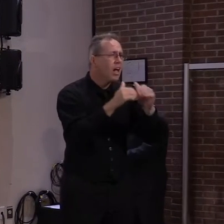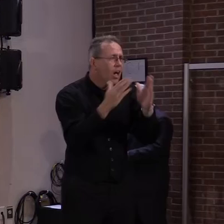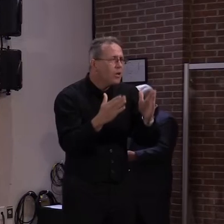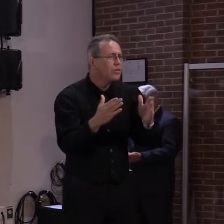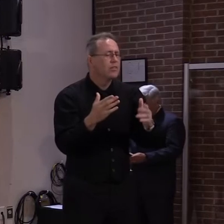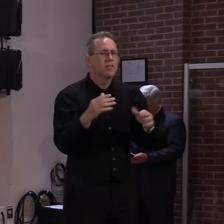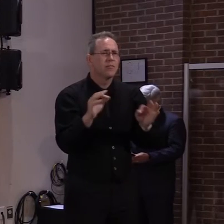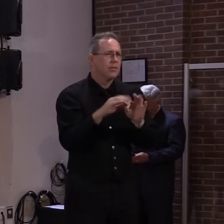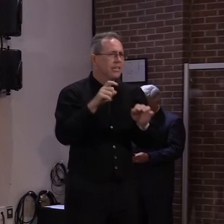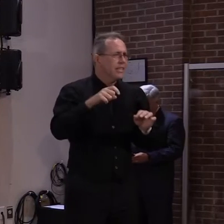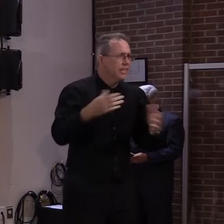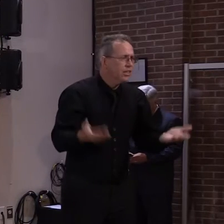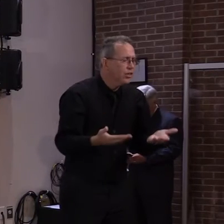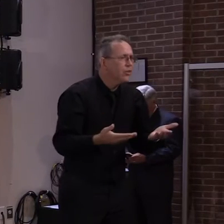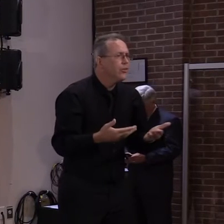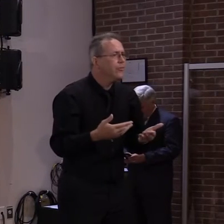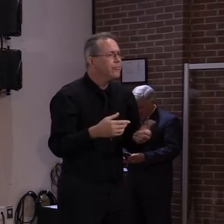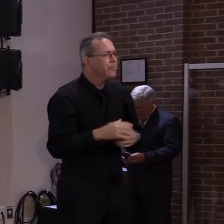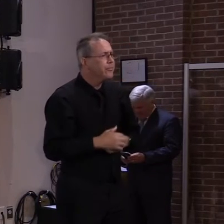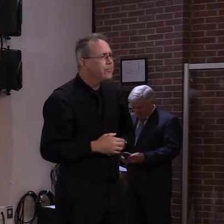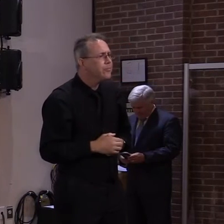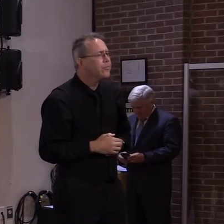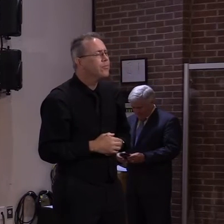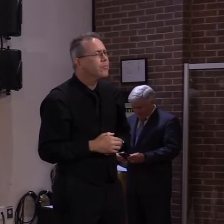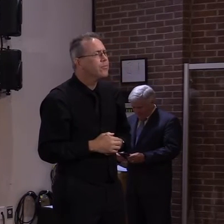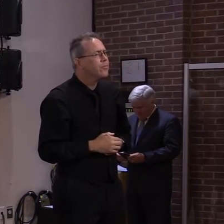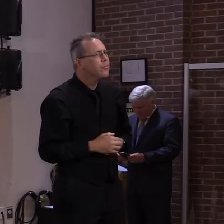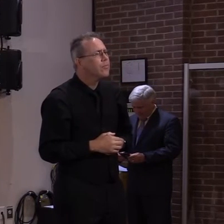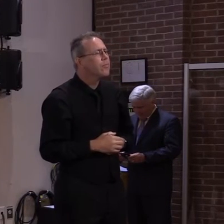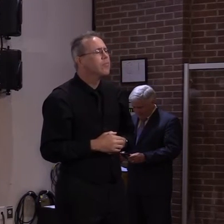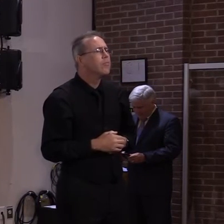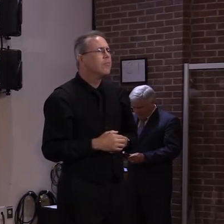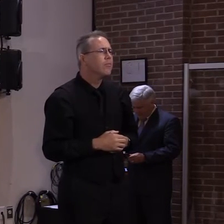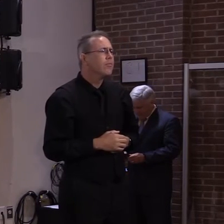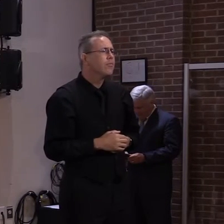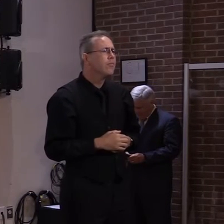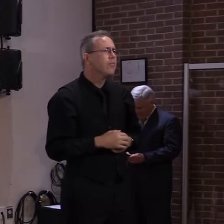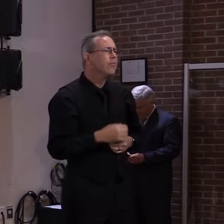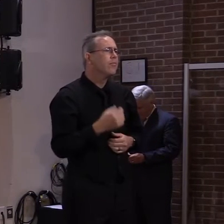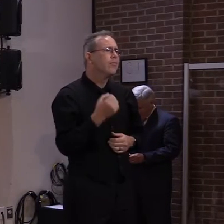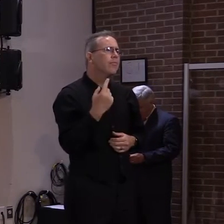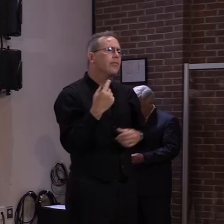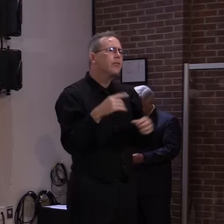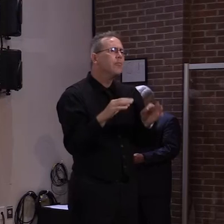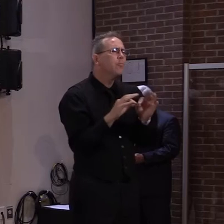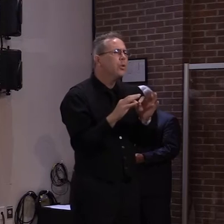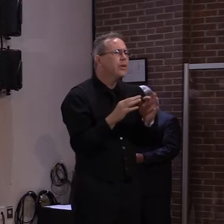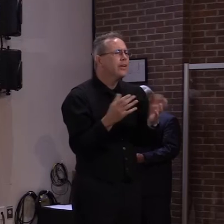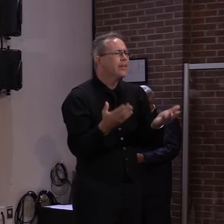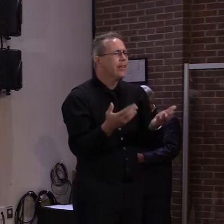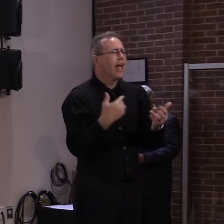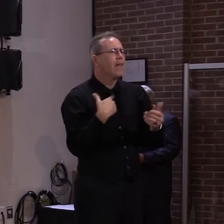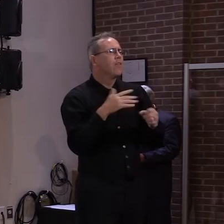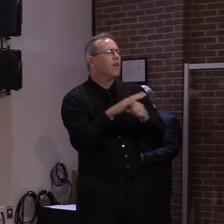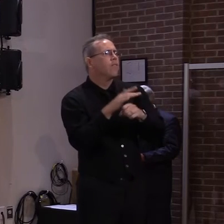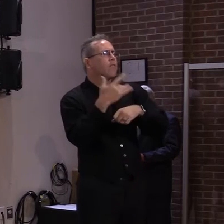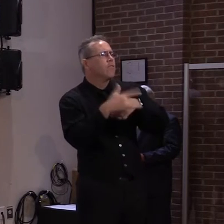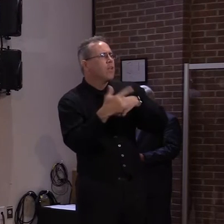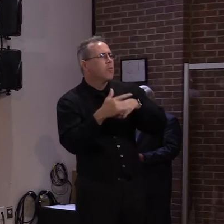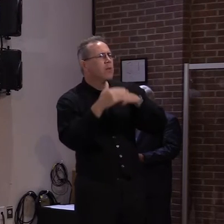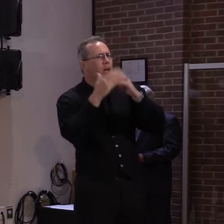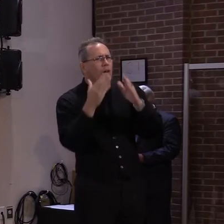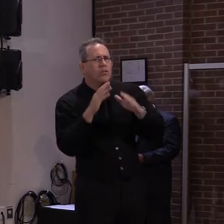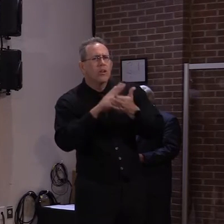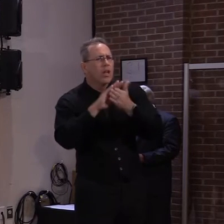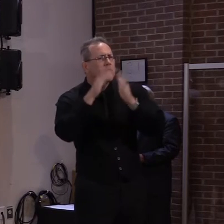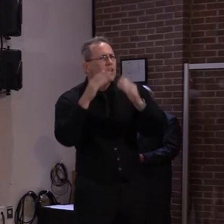maybe making sure that we have that decent affordable housing for the workforce in places they